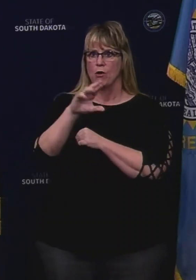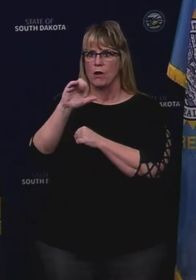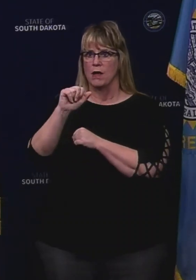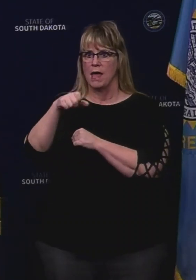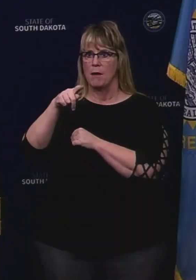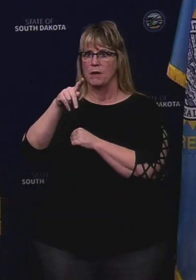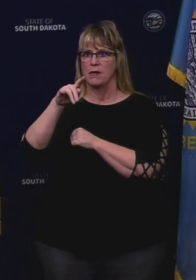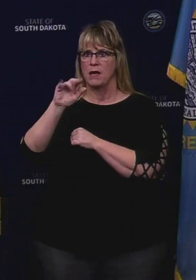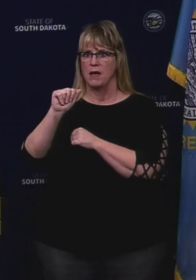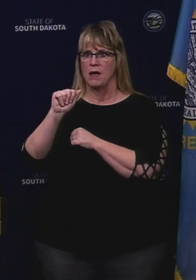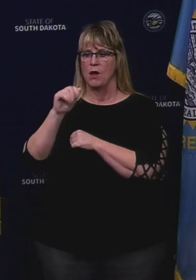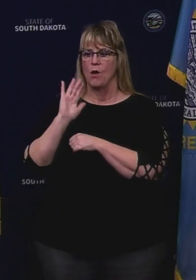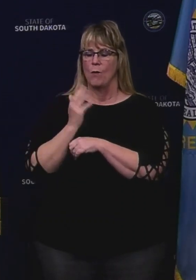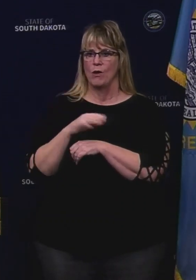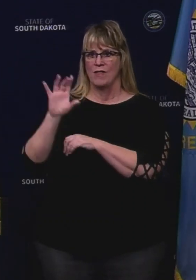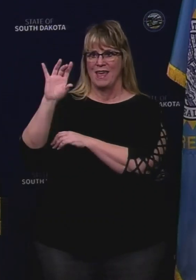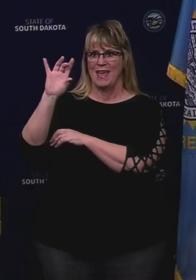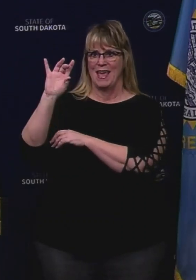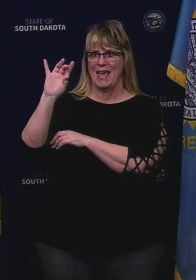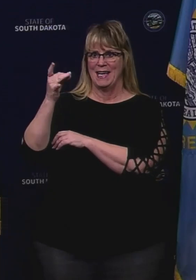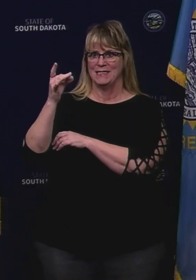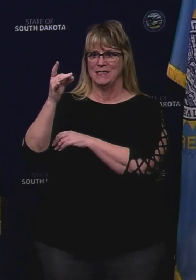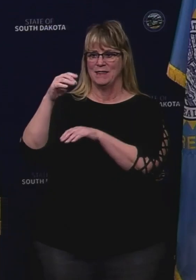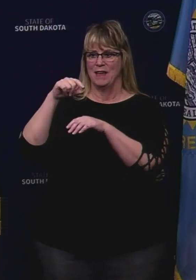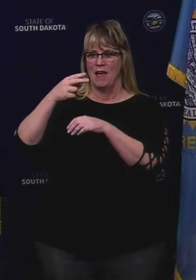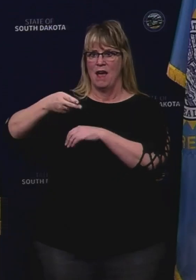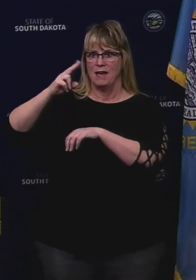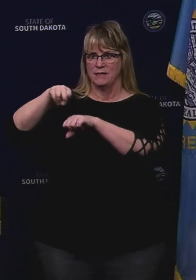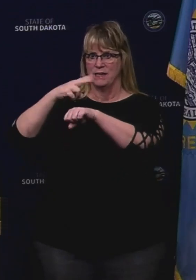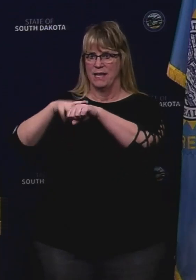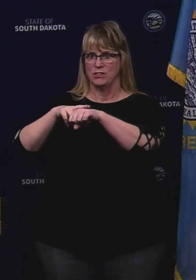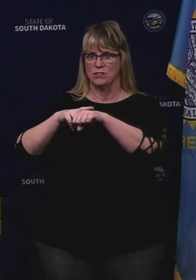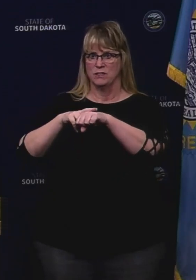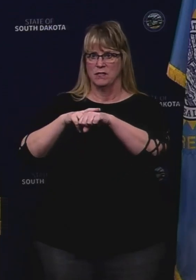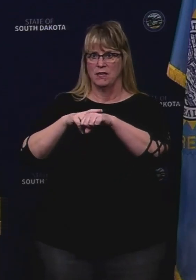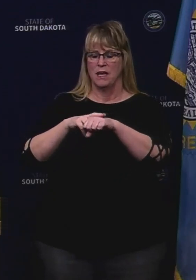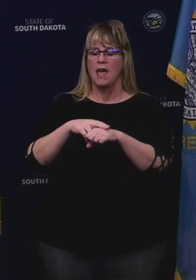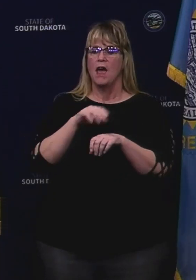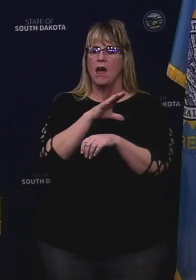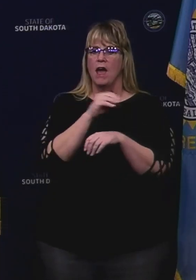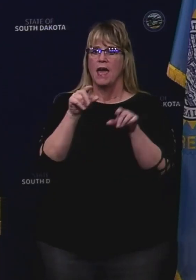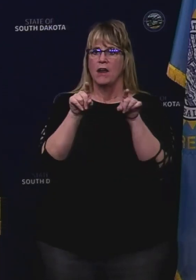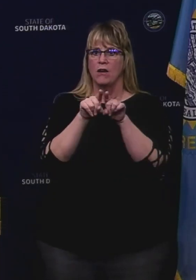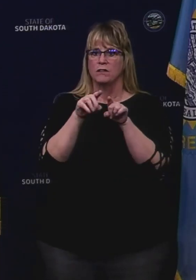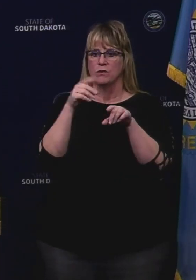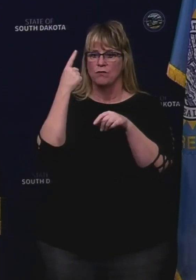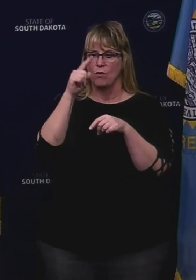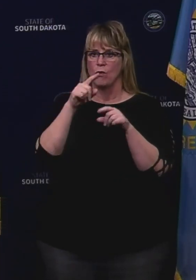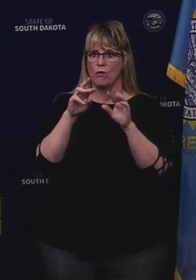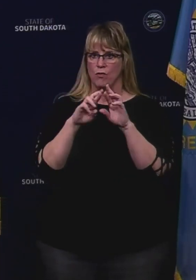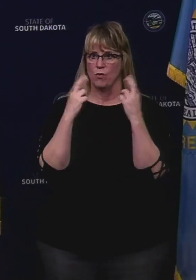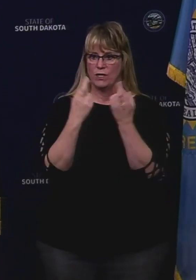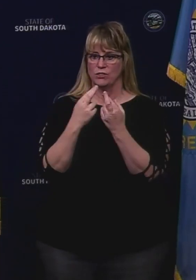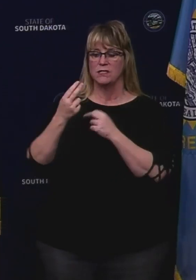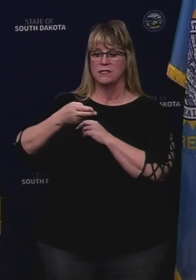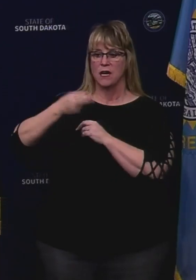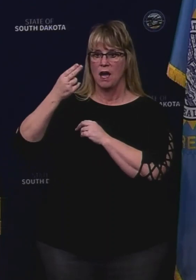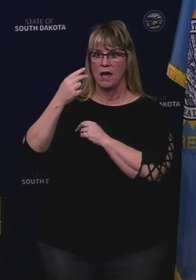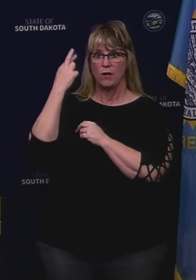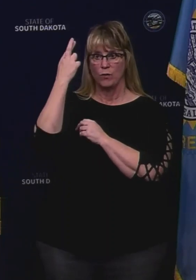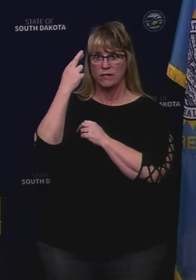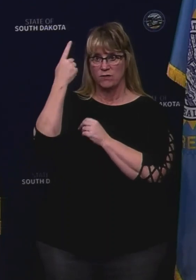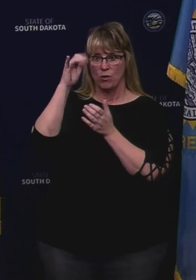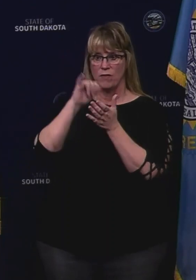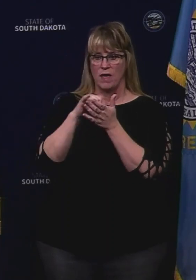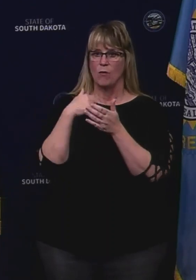are the 18th highest in the nation. We are the second highest testing rate in our region. And it's high because we